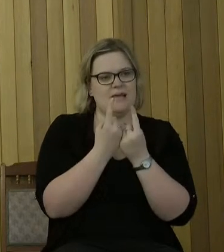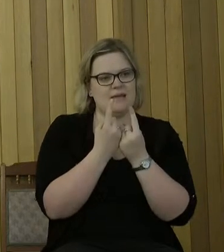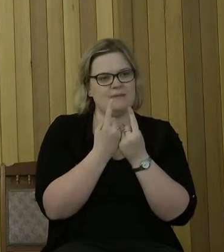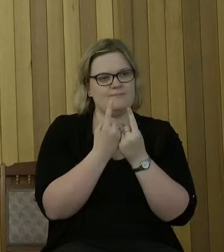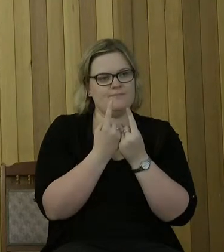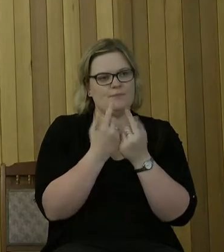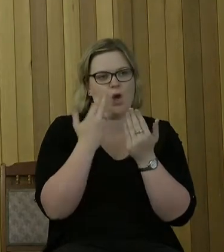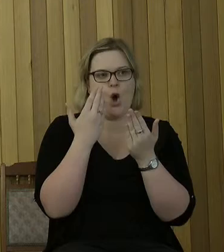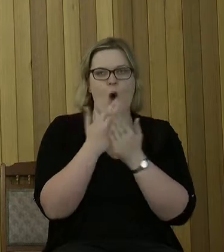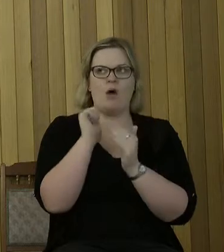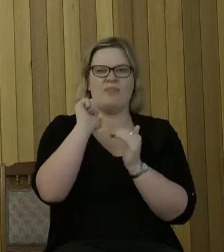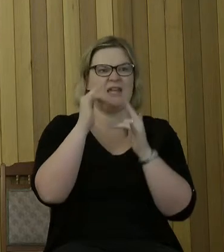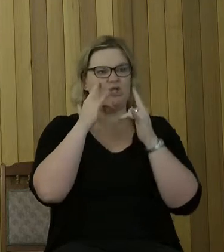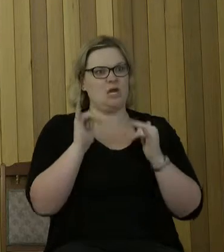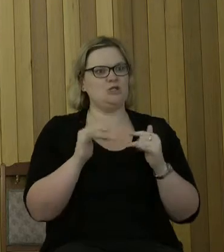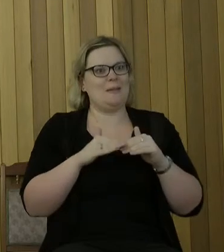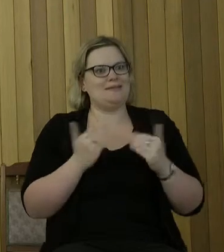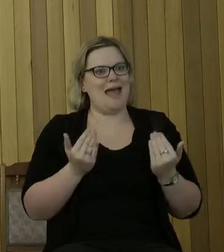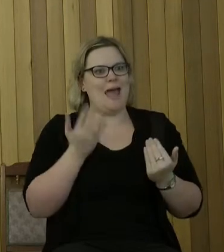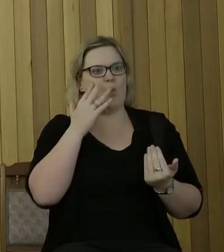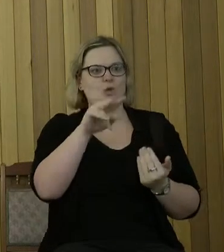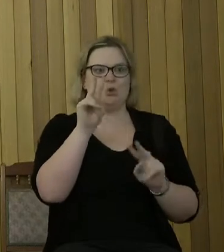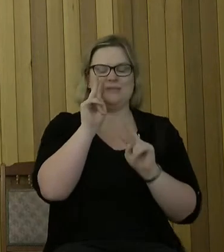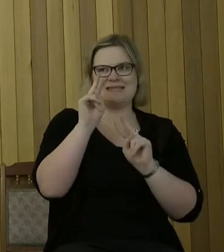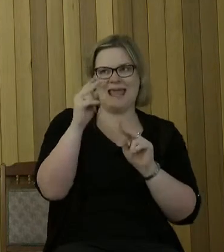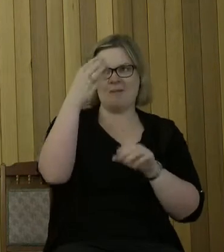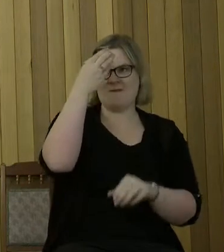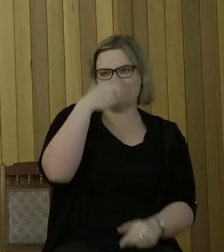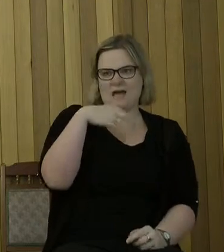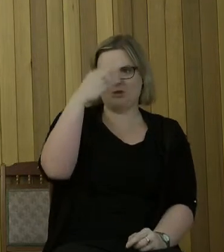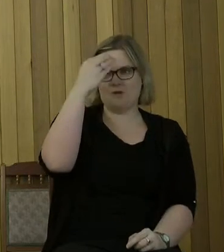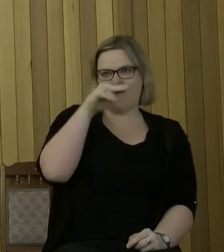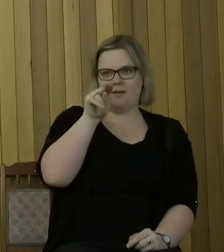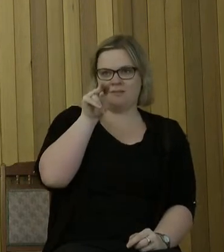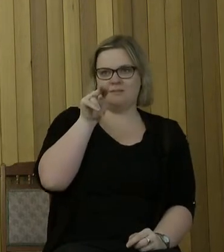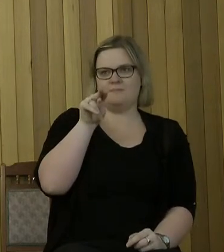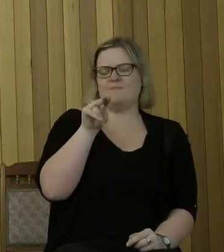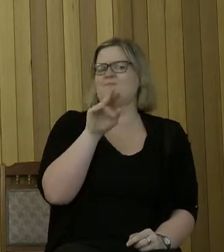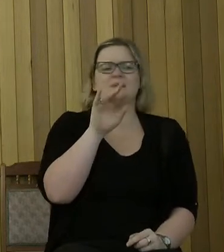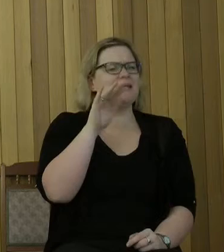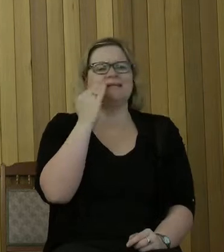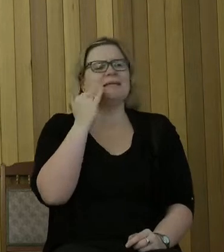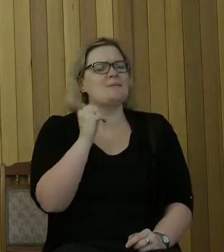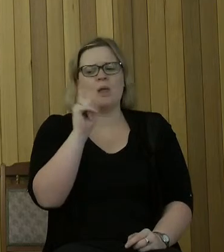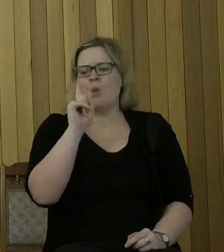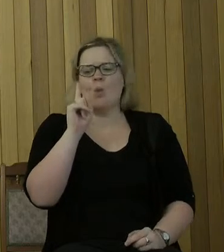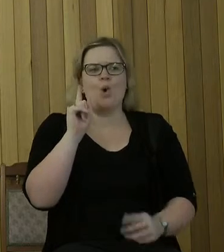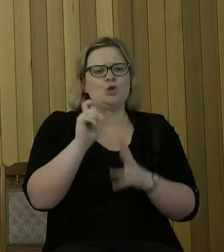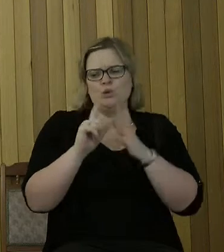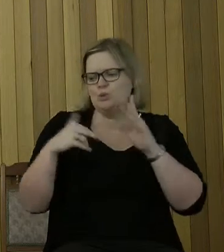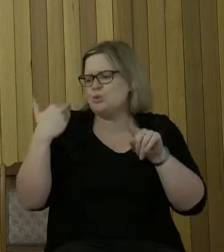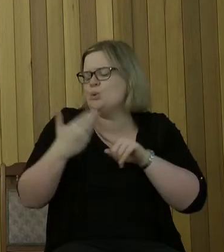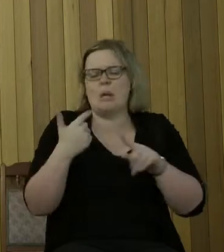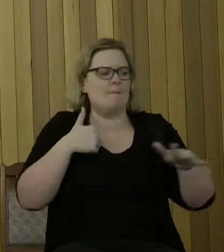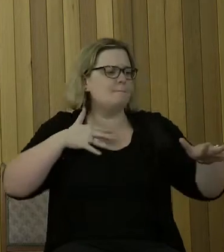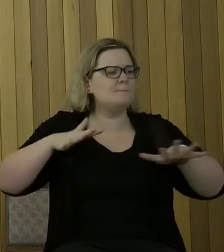day, the most important thing when you see Him face to face, is not how much you have done or how busy